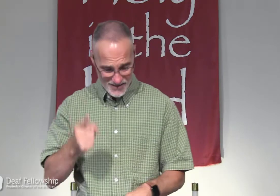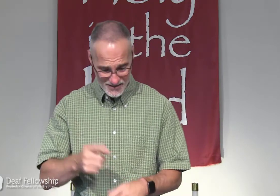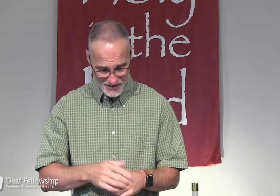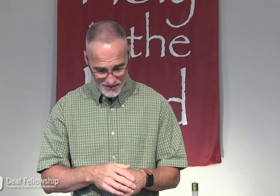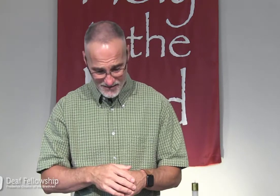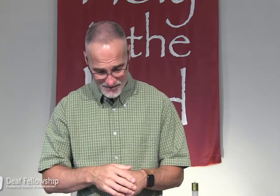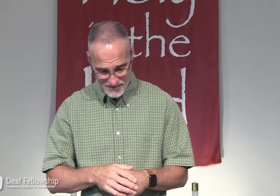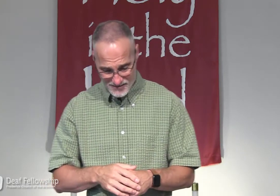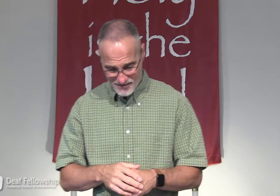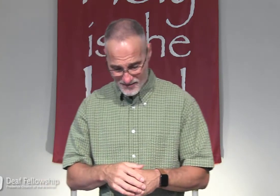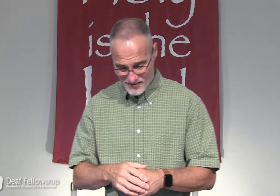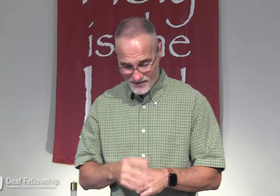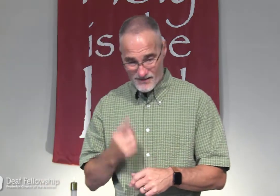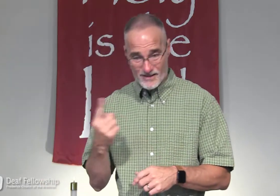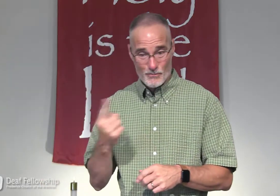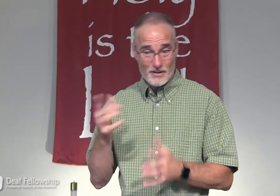And I'm sure you've seen that happen, right?